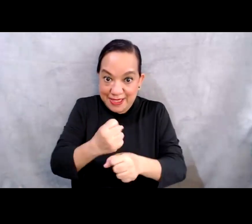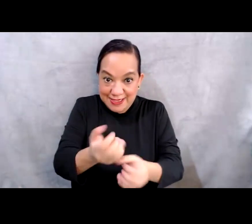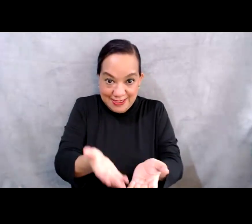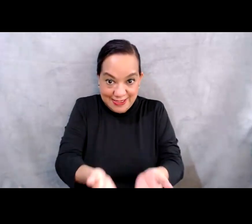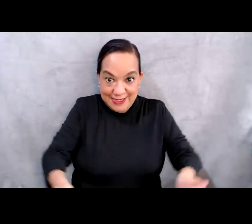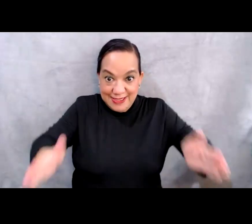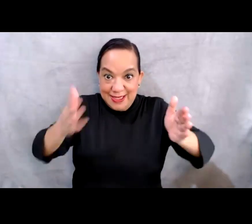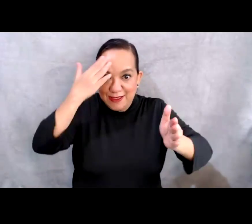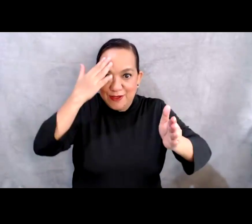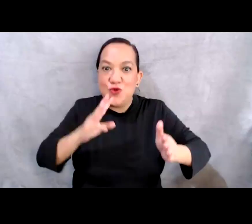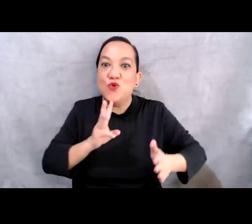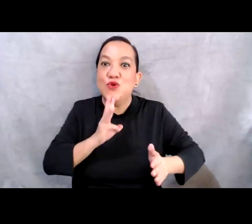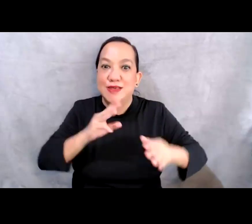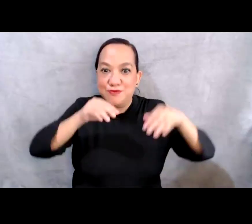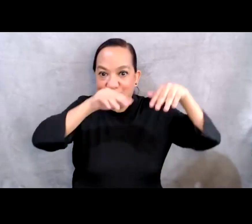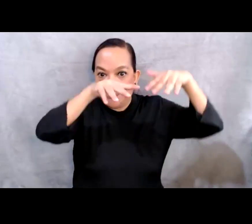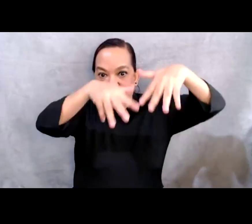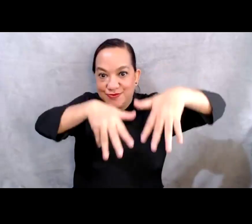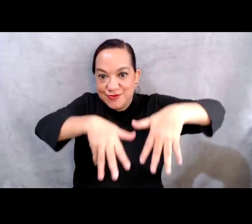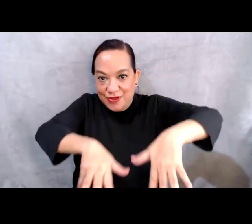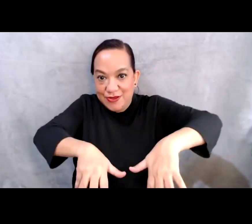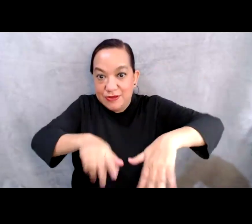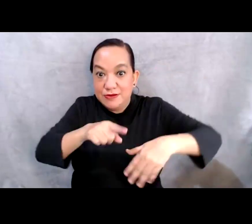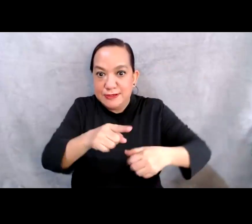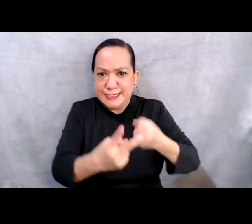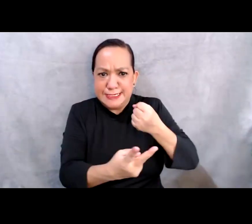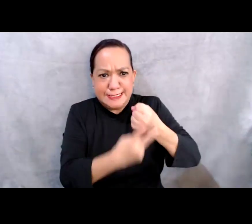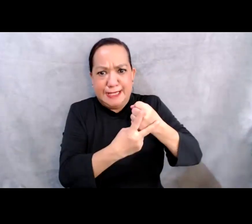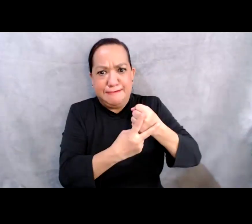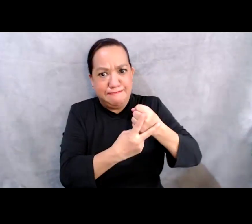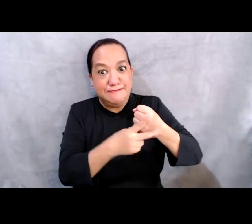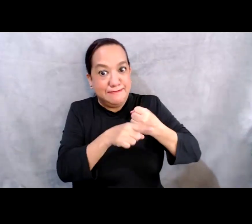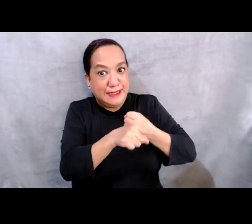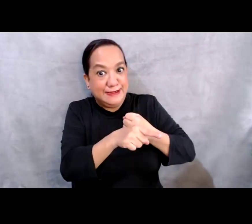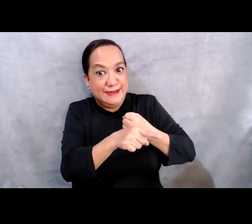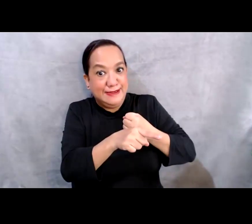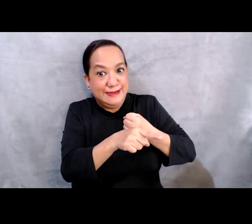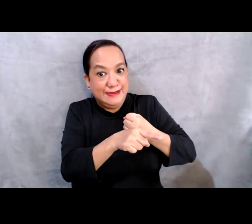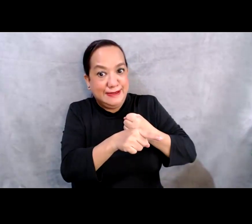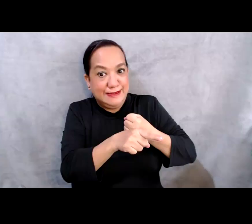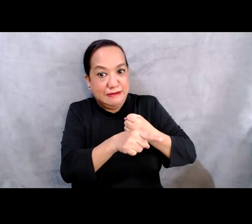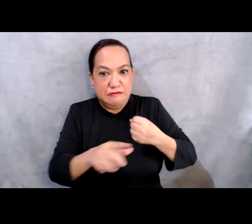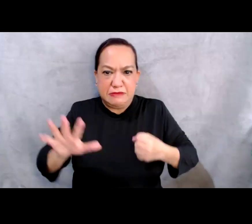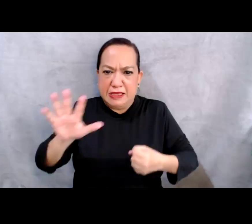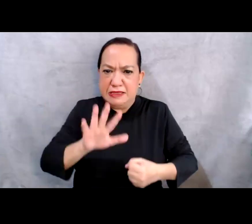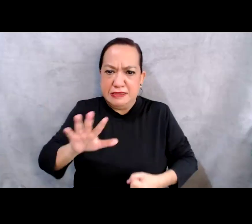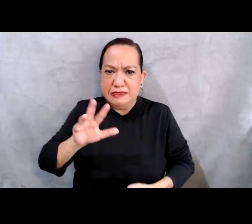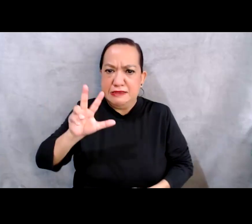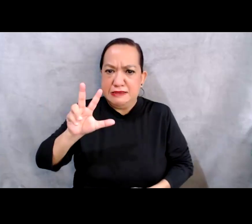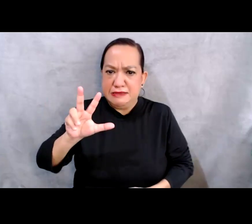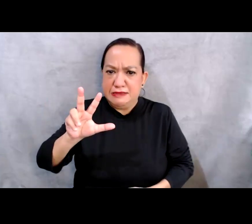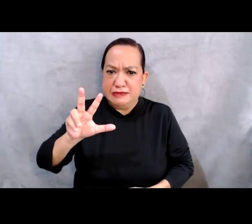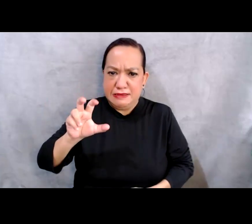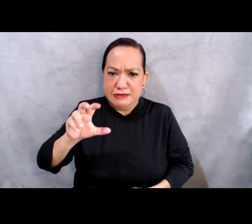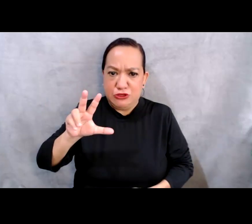200 plus, less than 300 MCM. So in order to bring adequate water, they propose